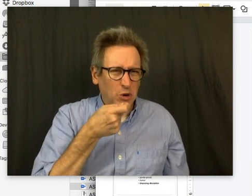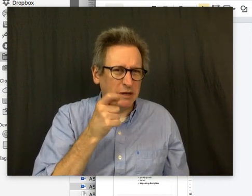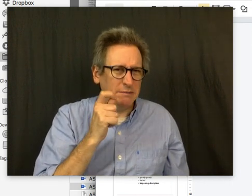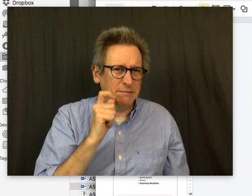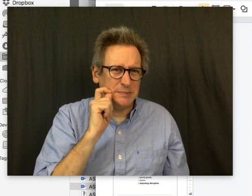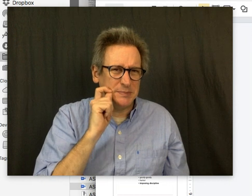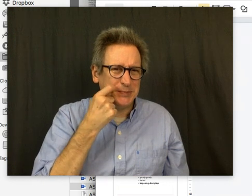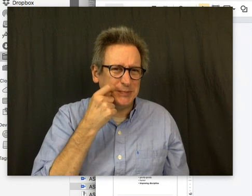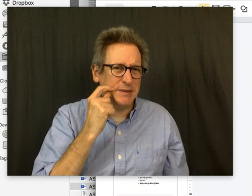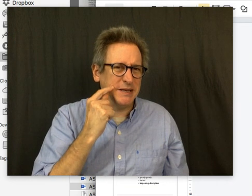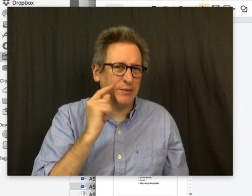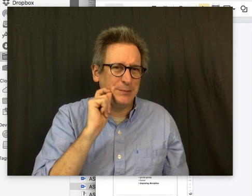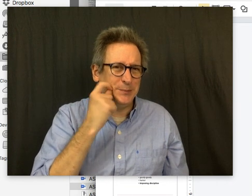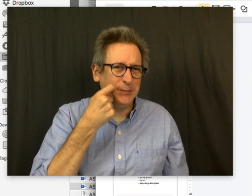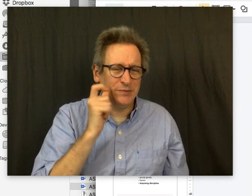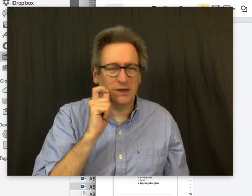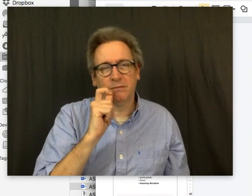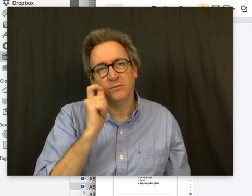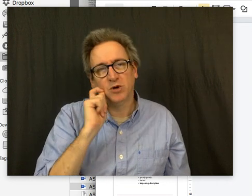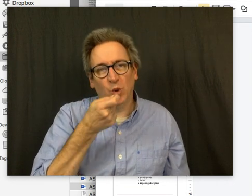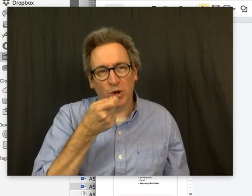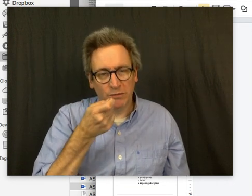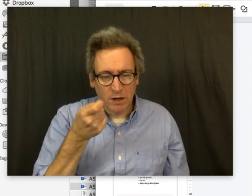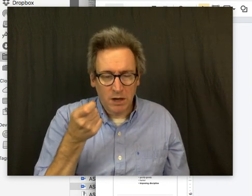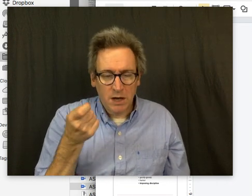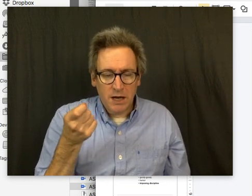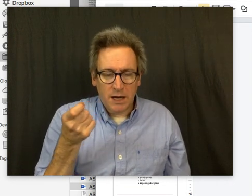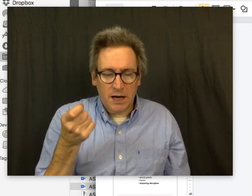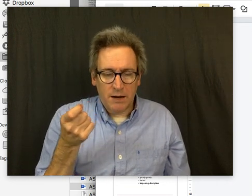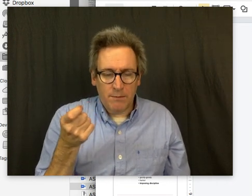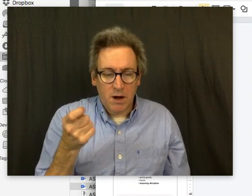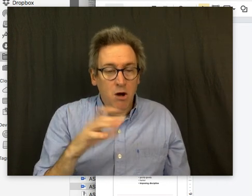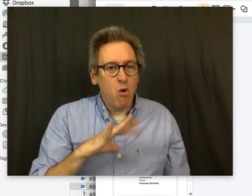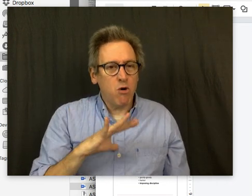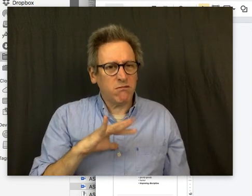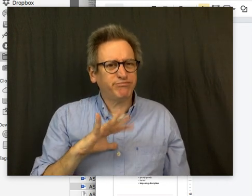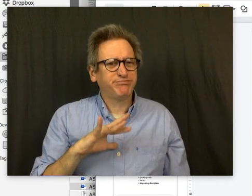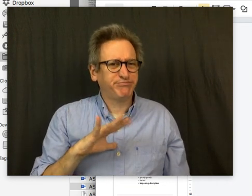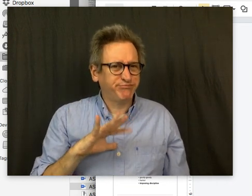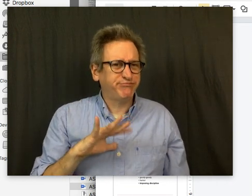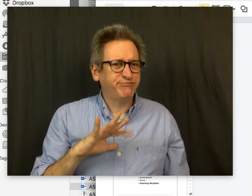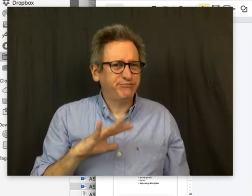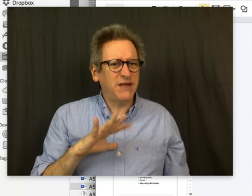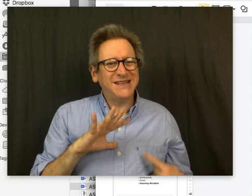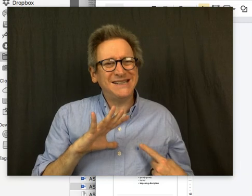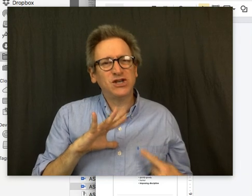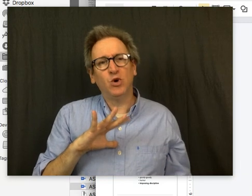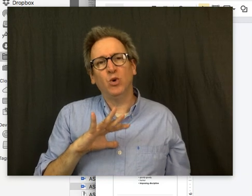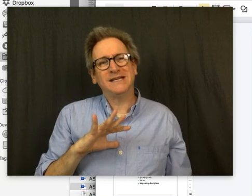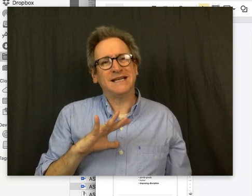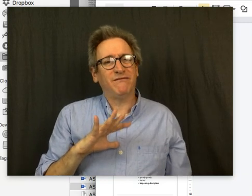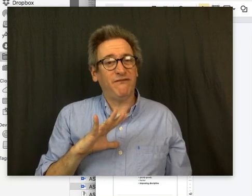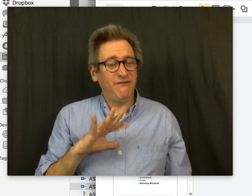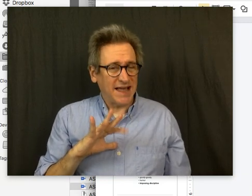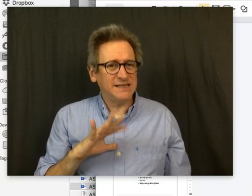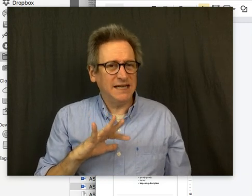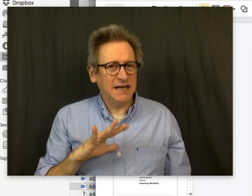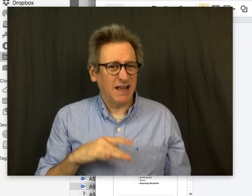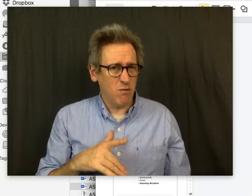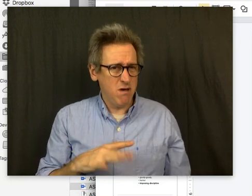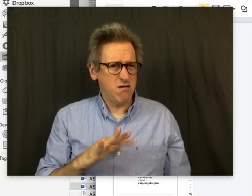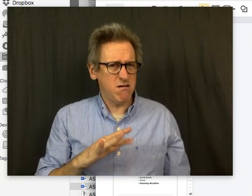cool. Maybe dimple, cool. Or this is cool as in